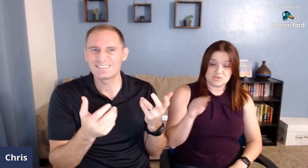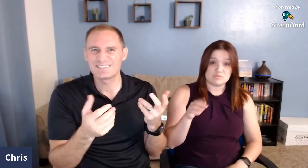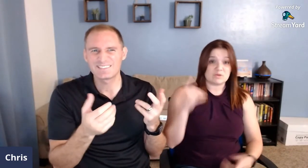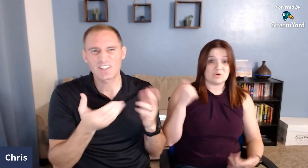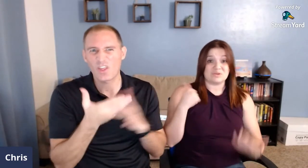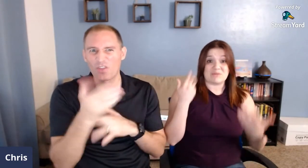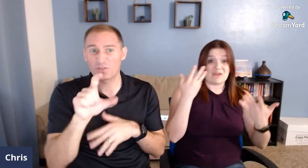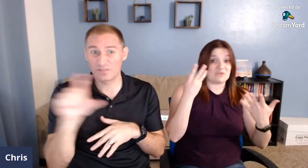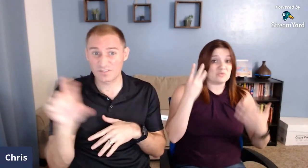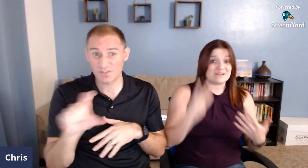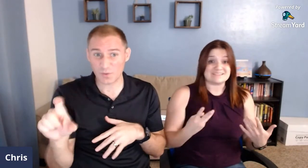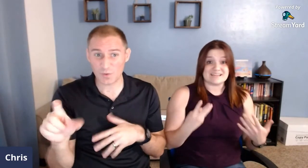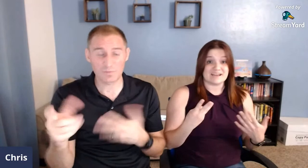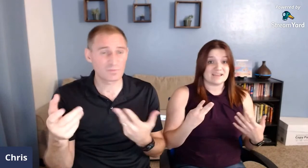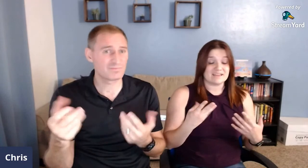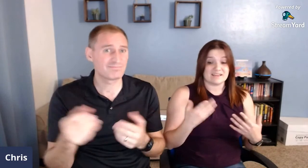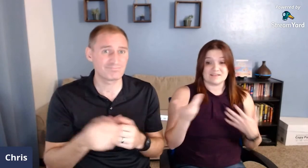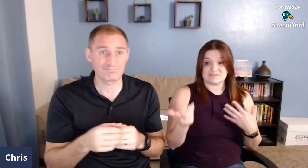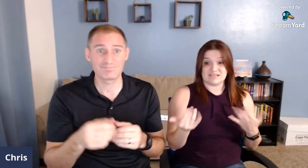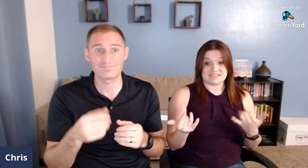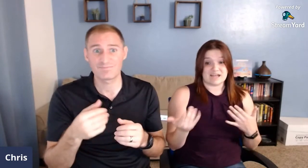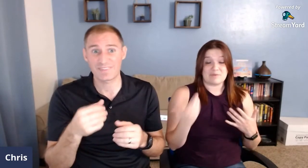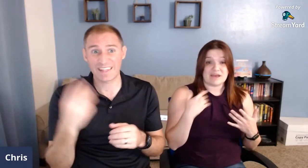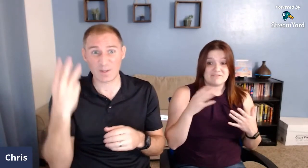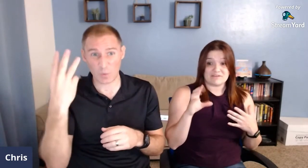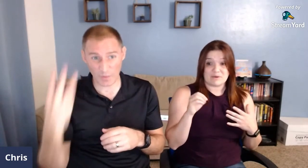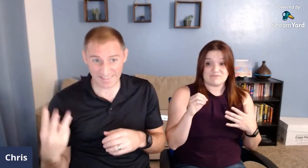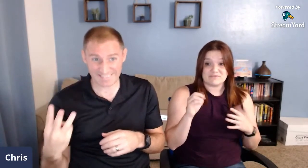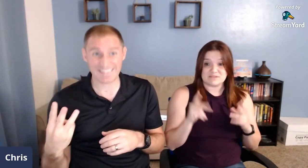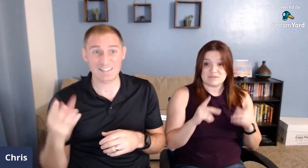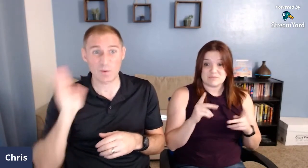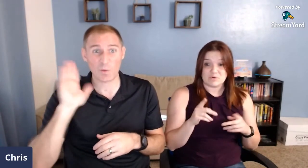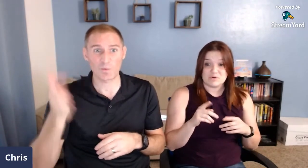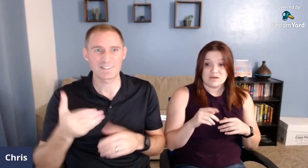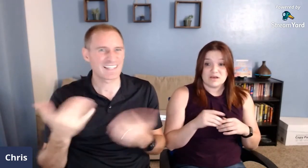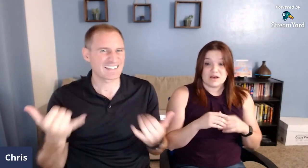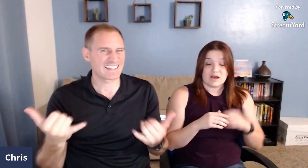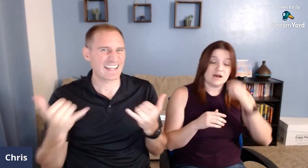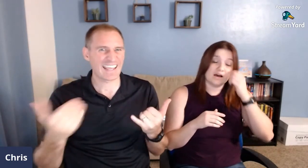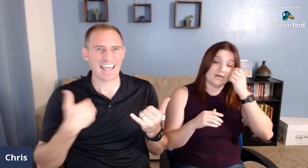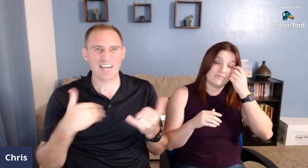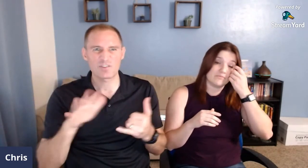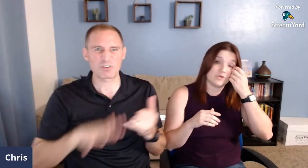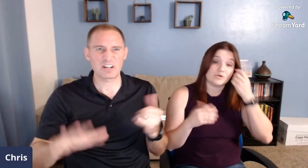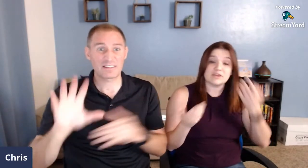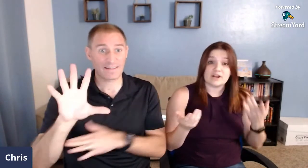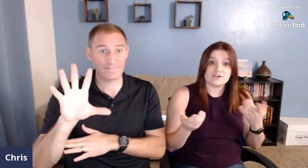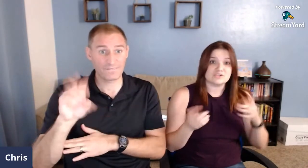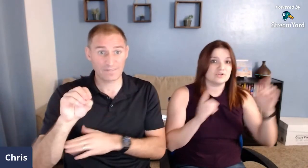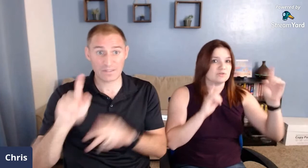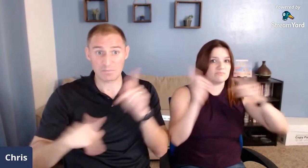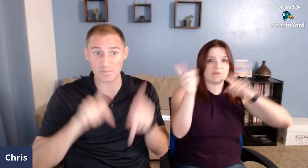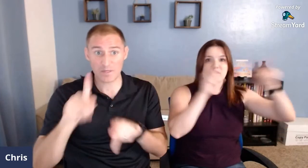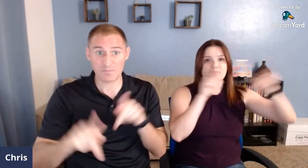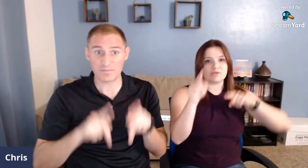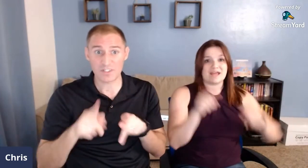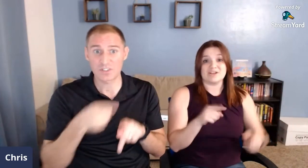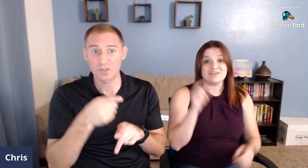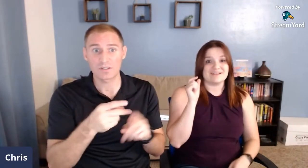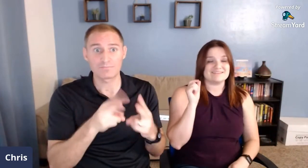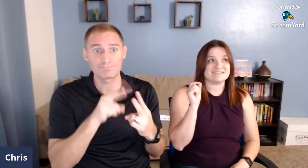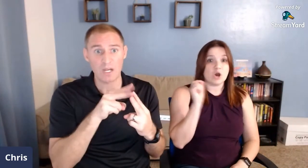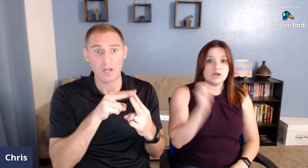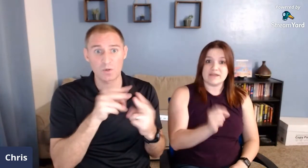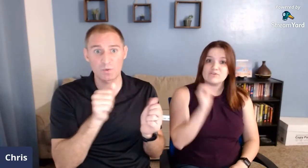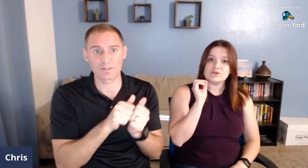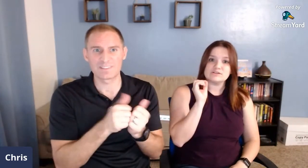through Zoom, we hold them every Wednesday night. Like tonight we have like about 50 people who are there. So you're paired up with, and